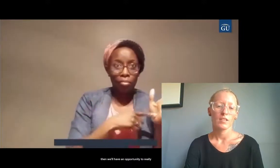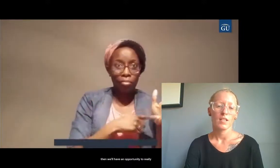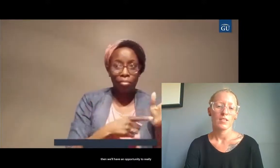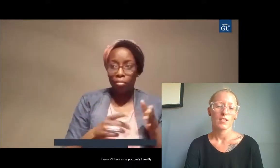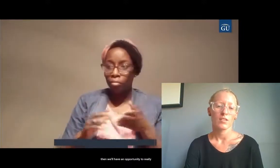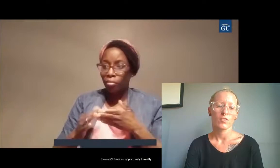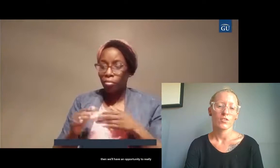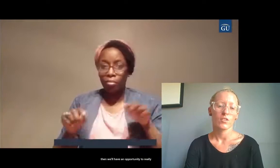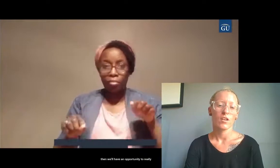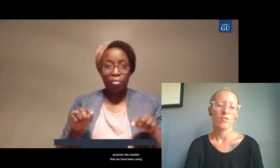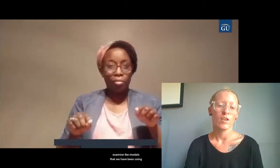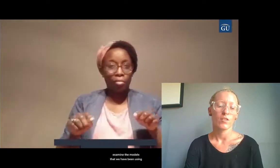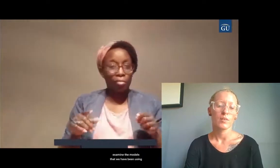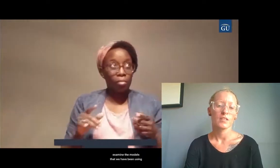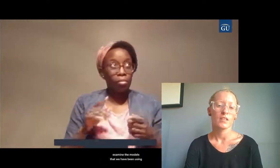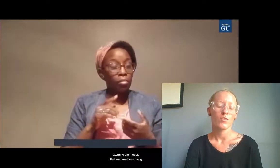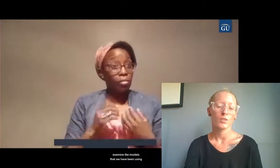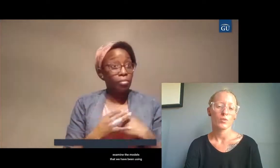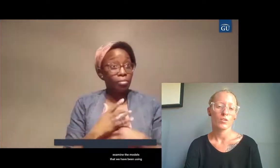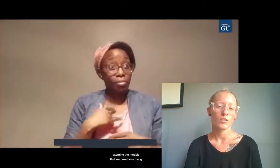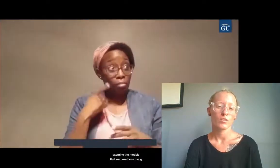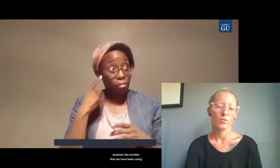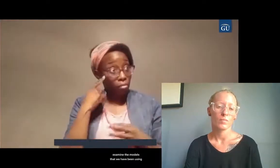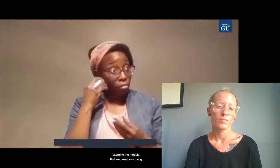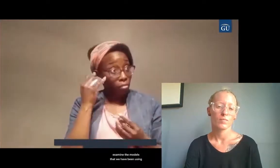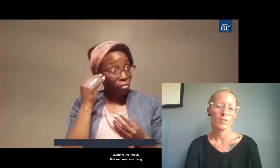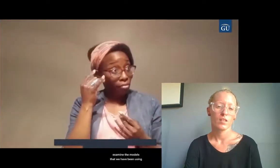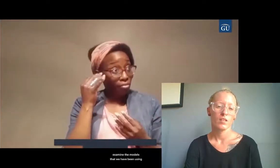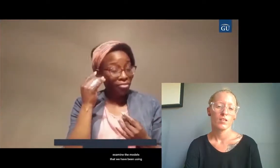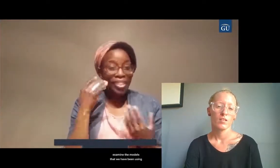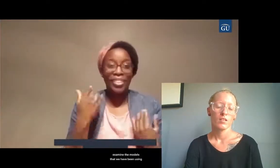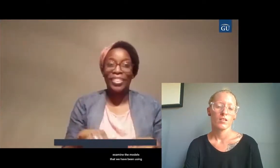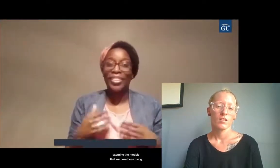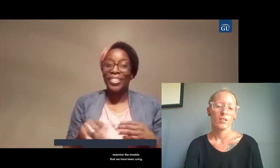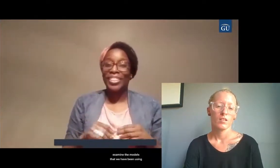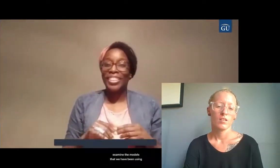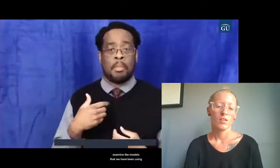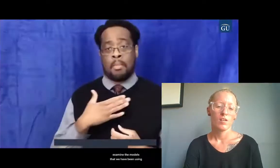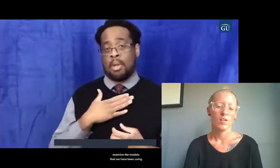also recognizing that there's a very big difference between the two.